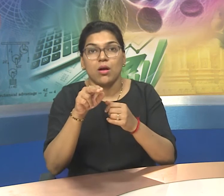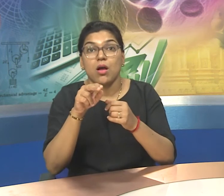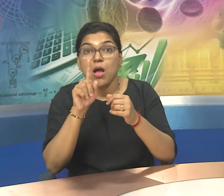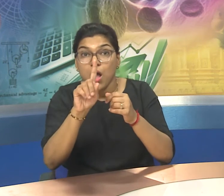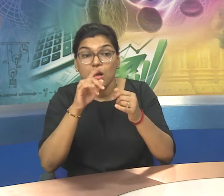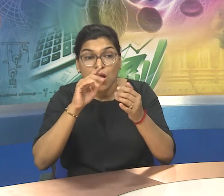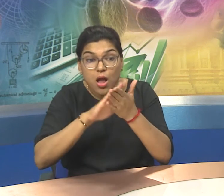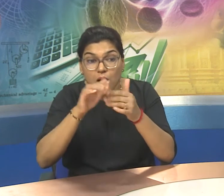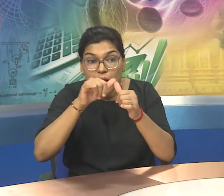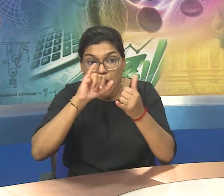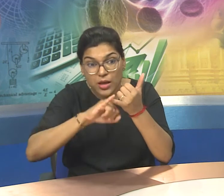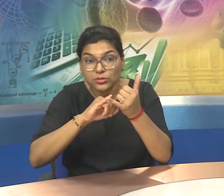We can use,